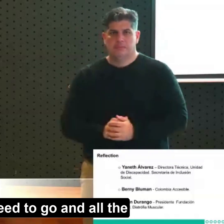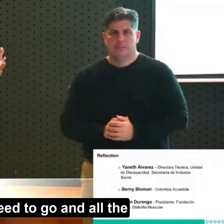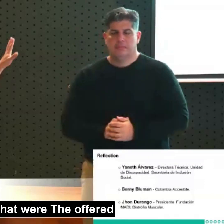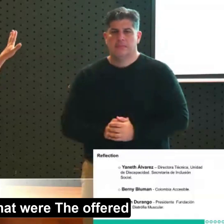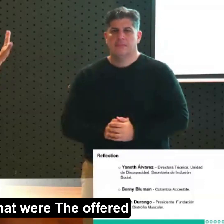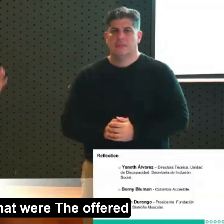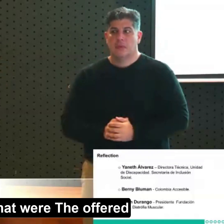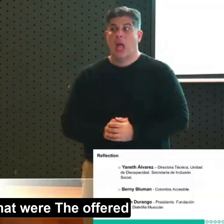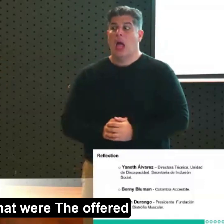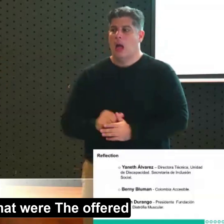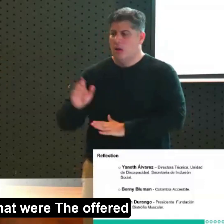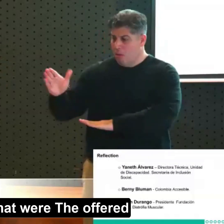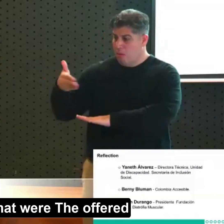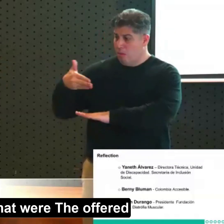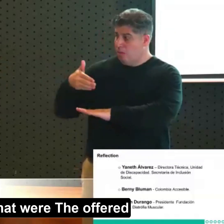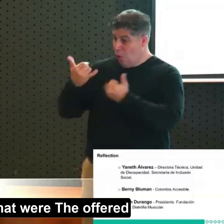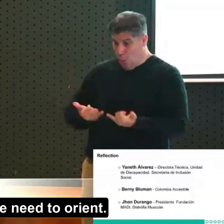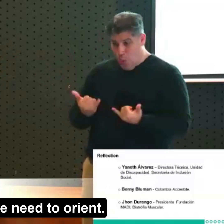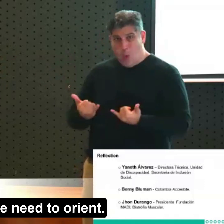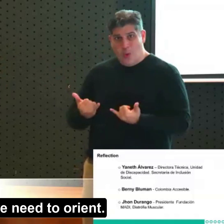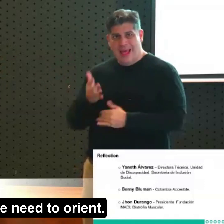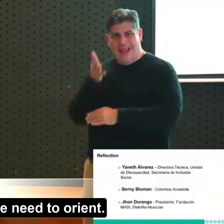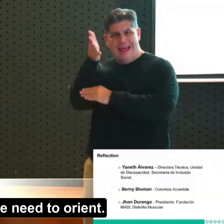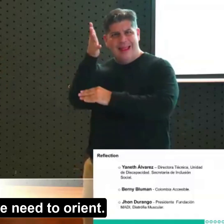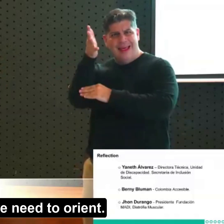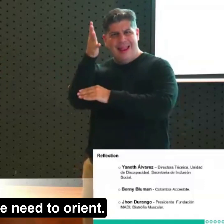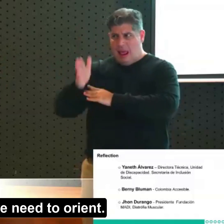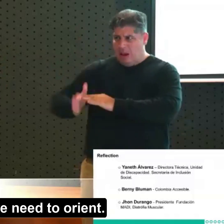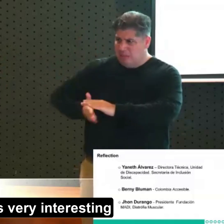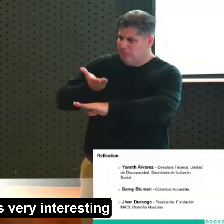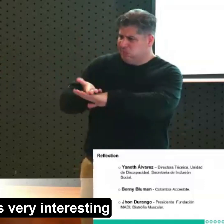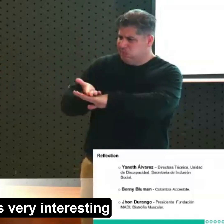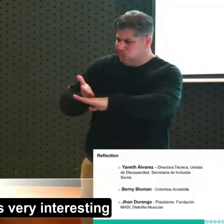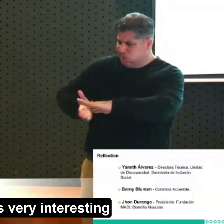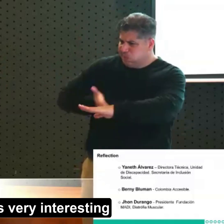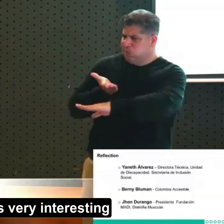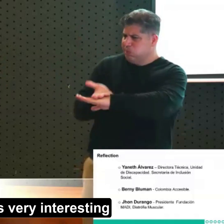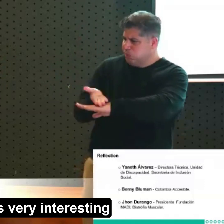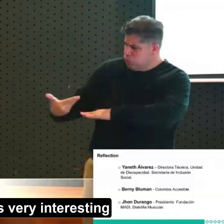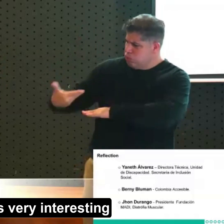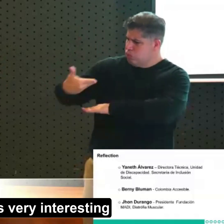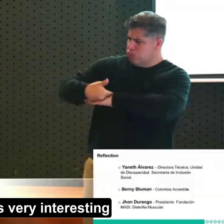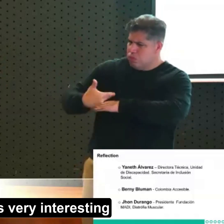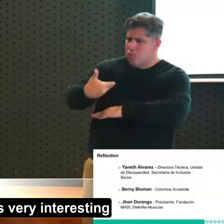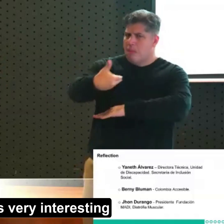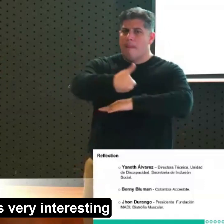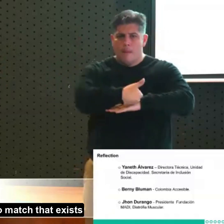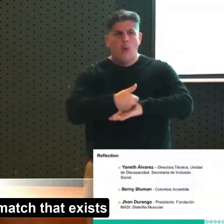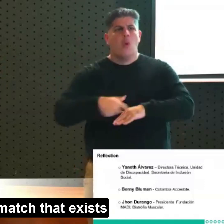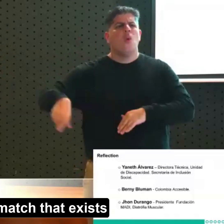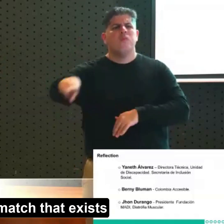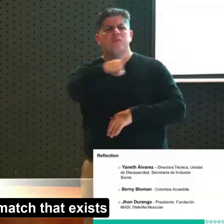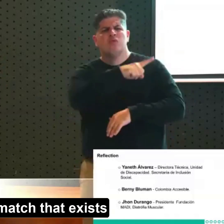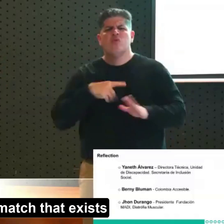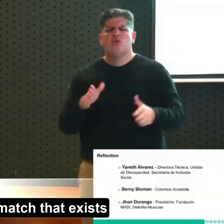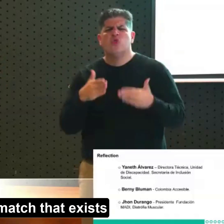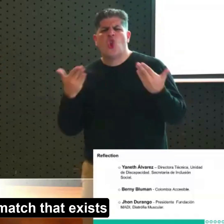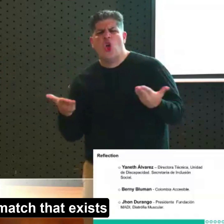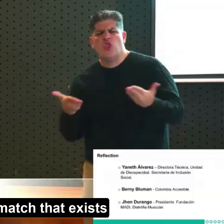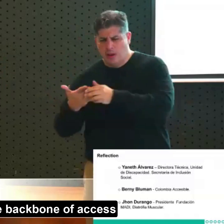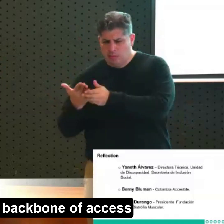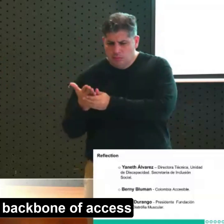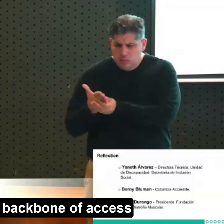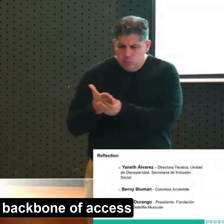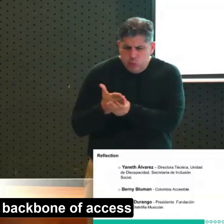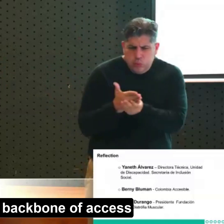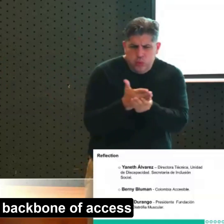And all the proposals that were just offered, where we need to orient. I think it's very interesting, the match that